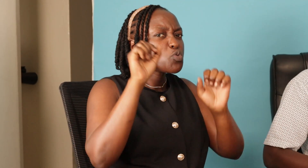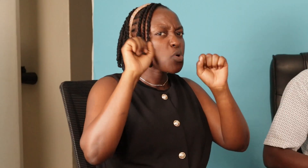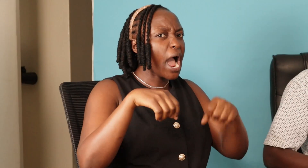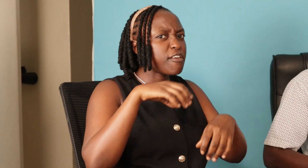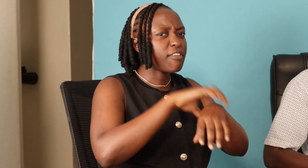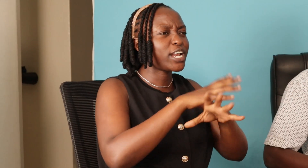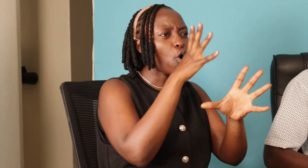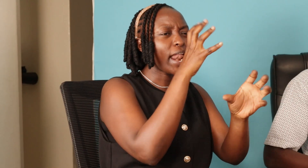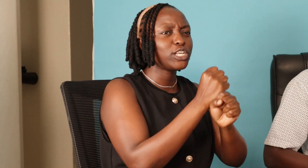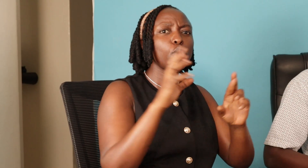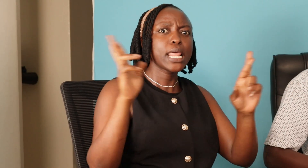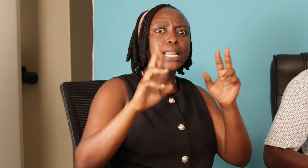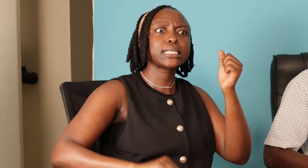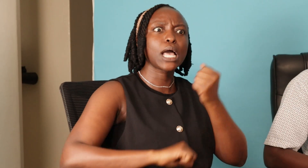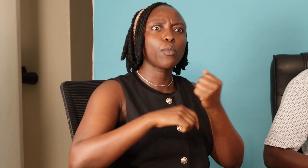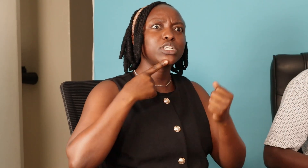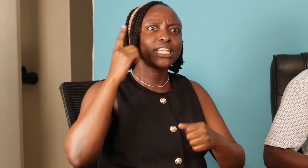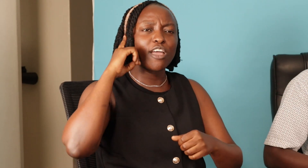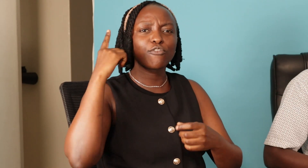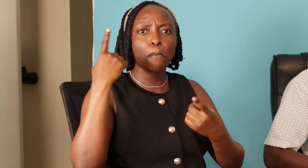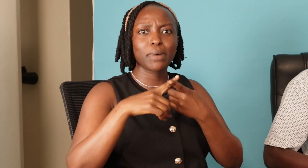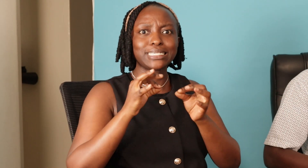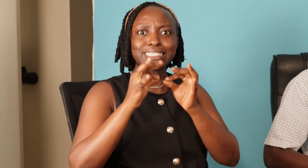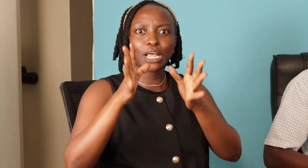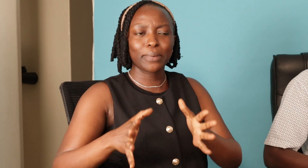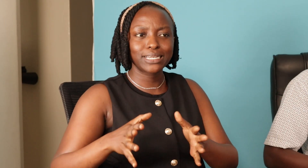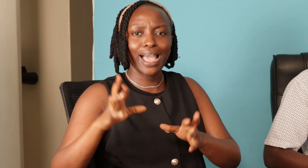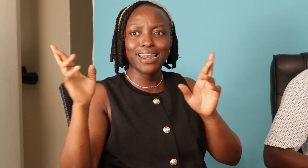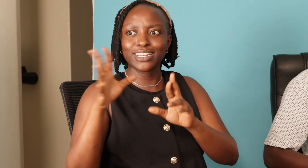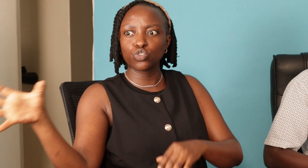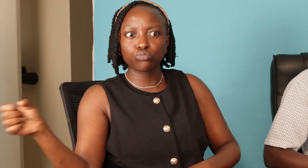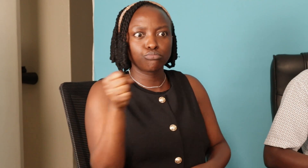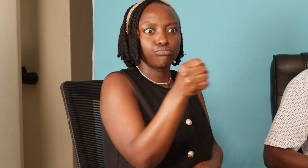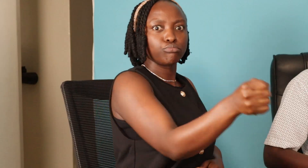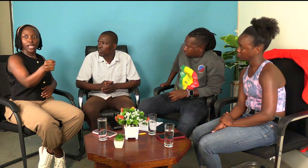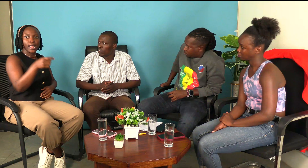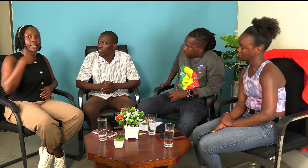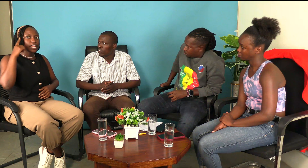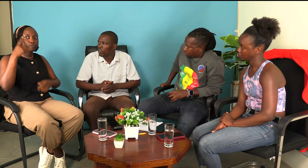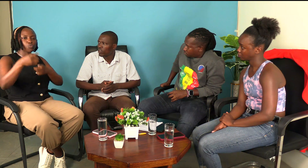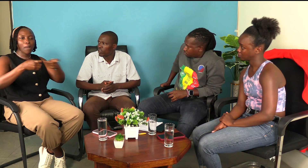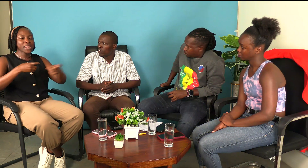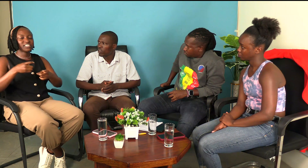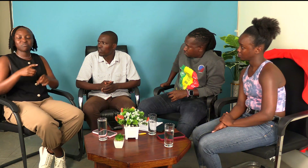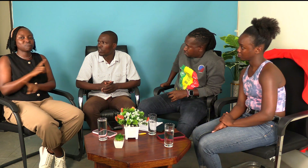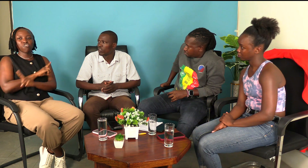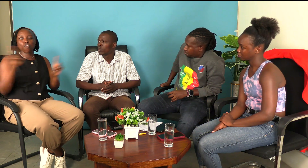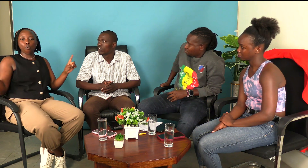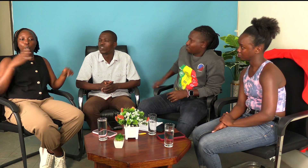the deaf community. Maybe you can find an organization that is ready to support deaf people, and then you as the interpreter are consulted. Then you